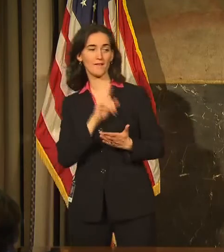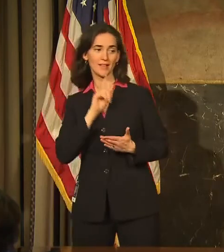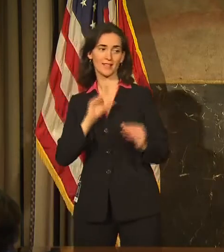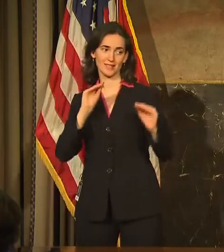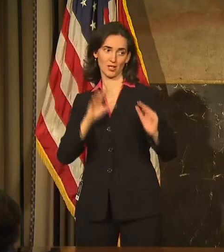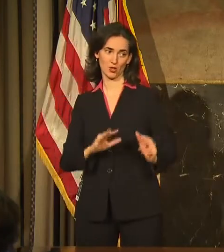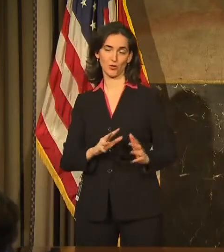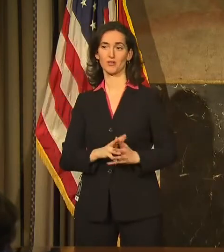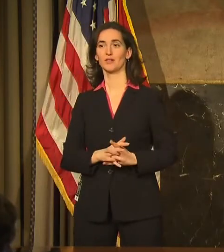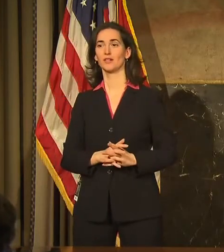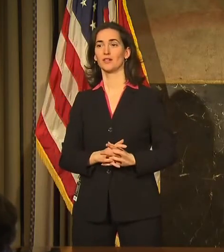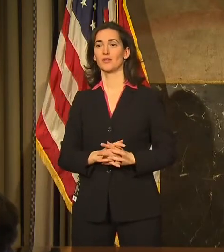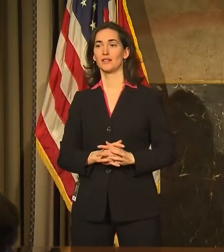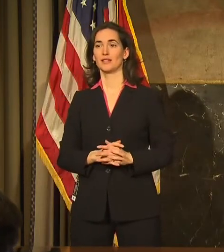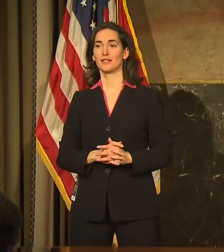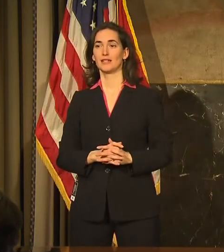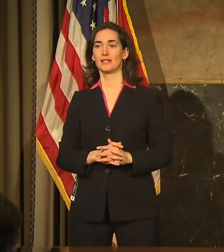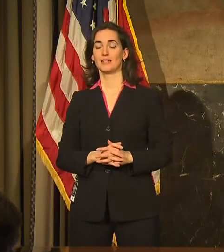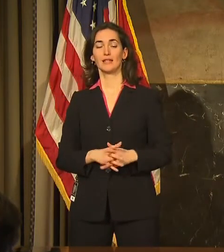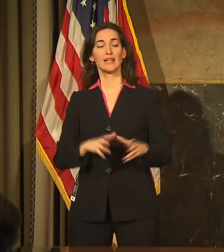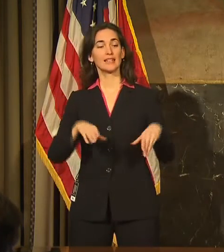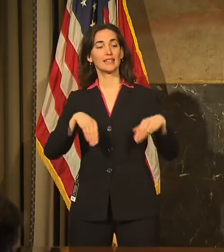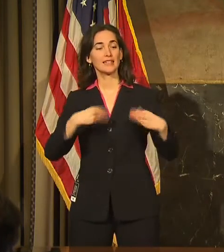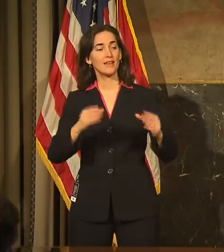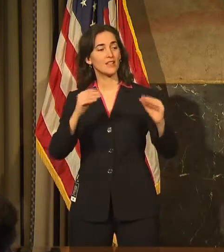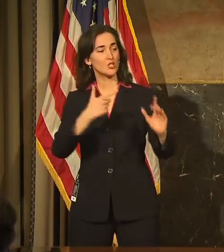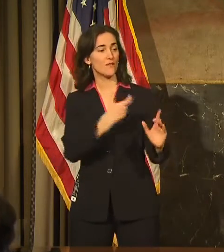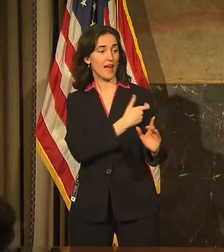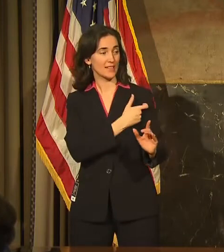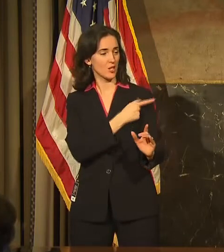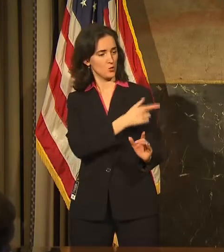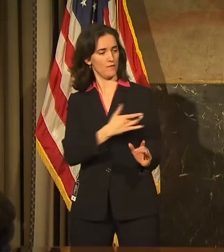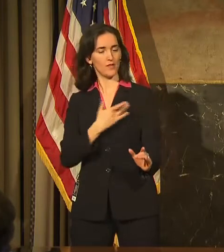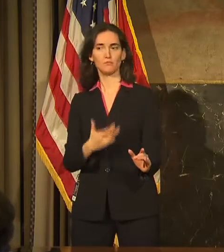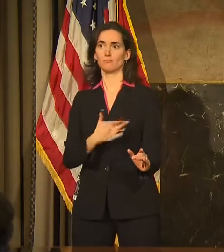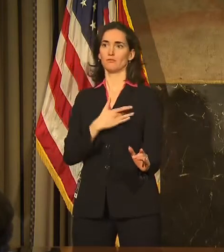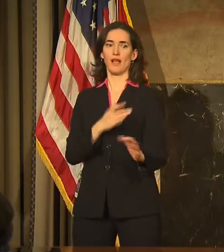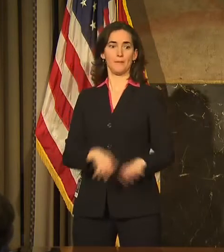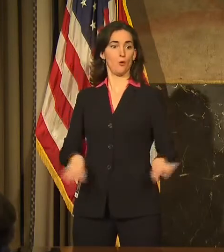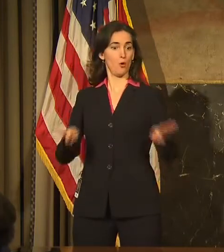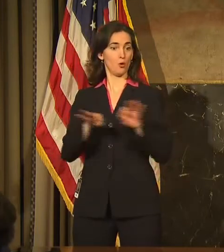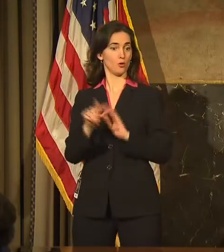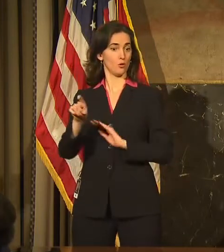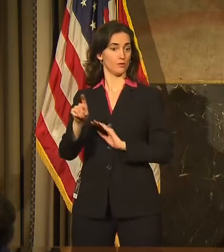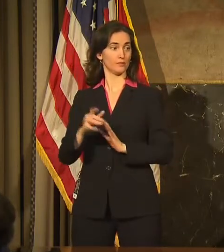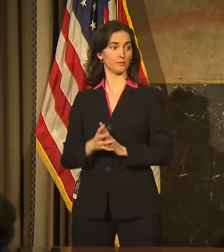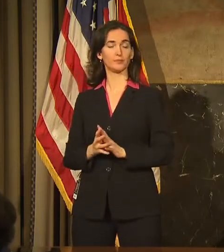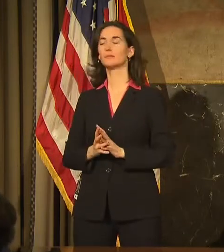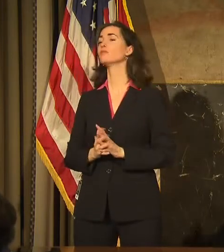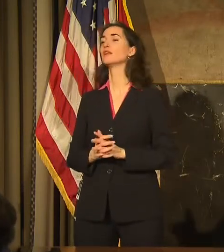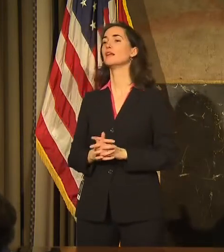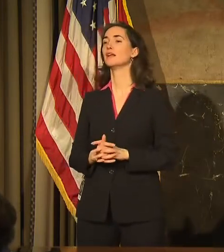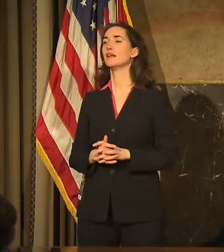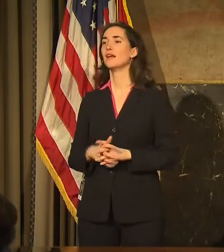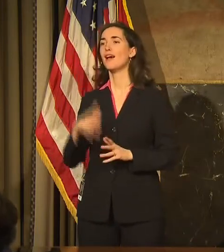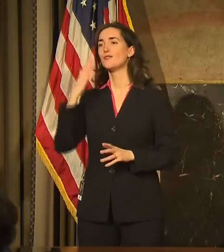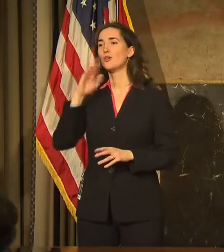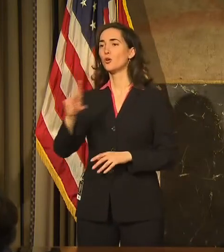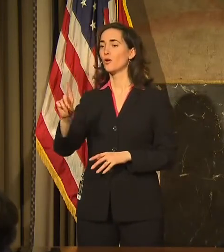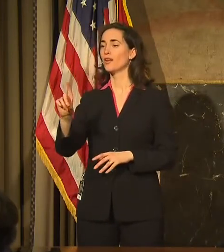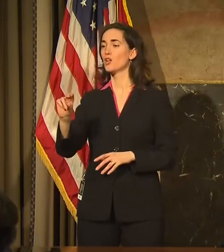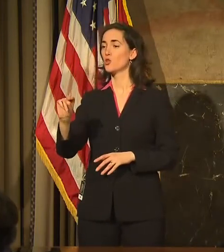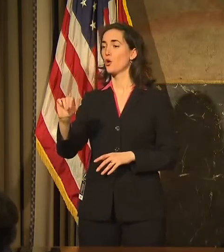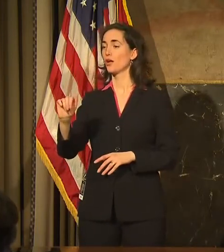well. How important was this to get teachers vaccinated for you? Well, look, Donna was a